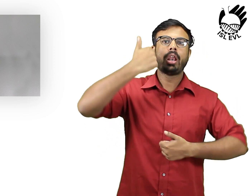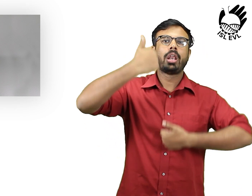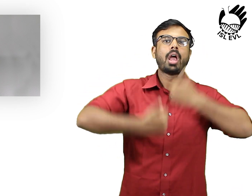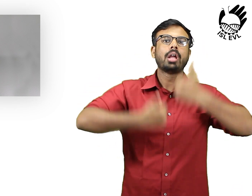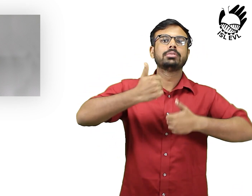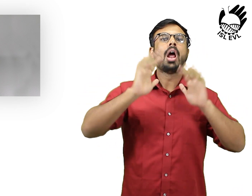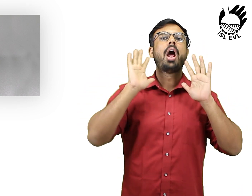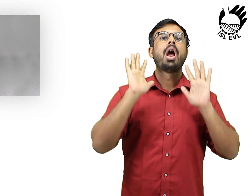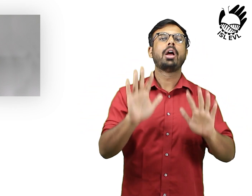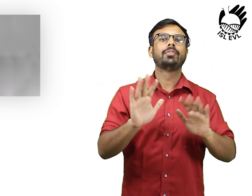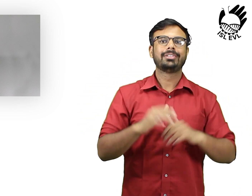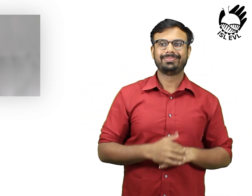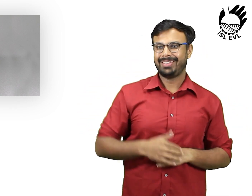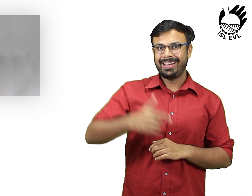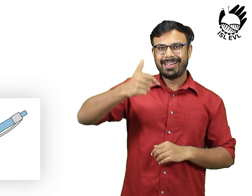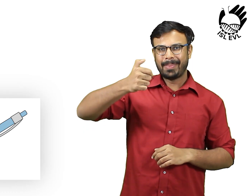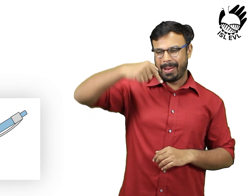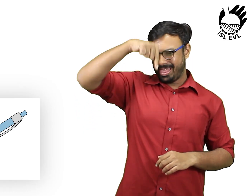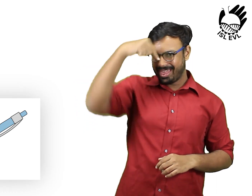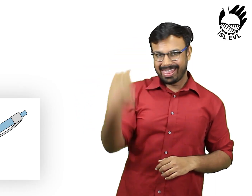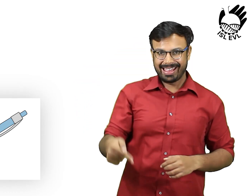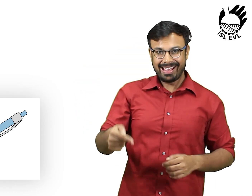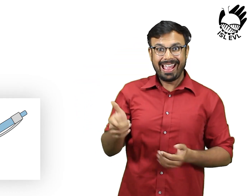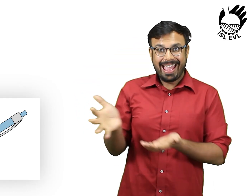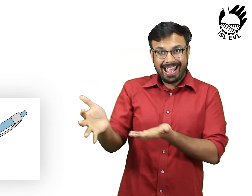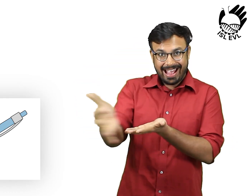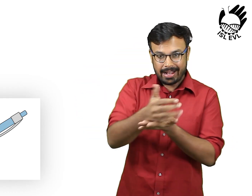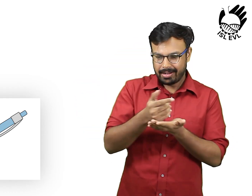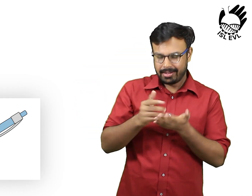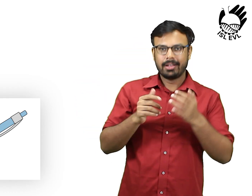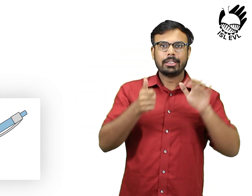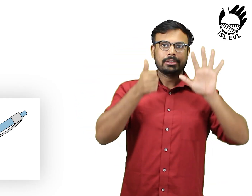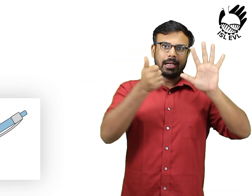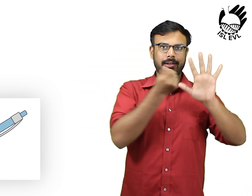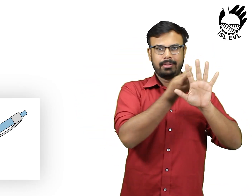Using a thin glass rod, dip the end of the rod into sample Y.